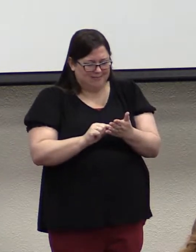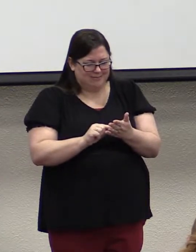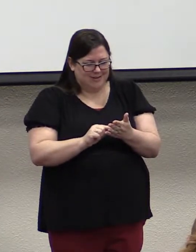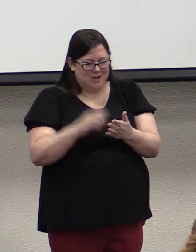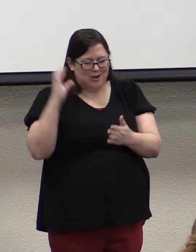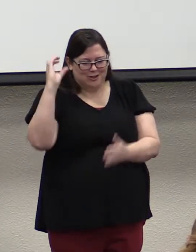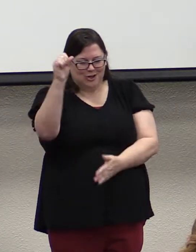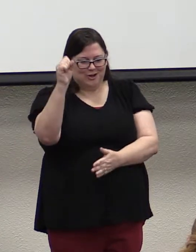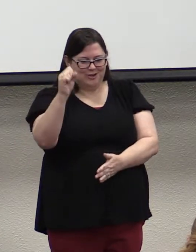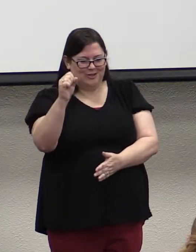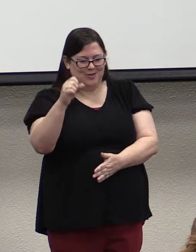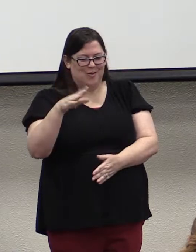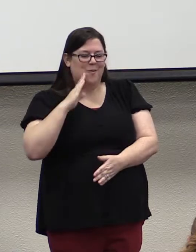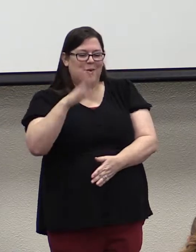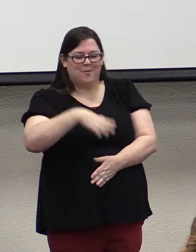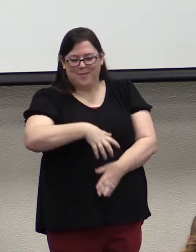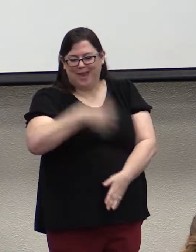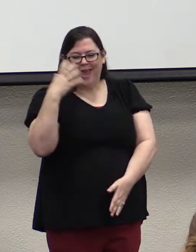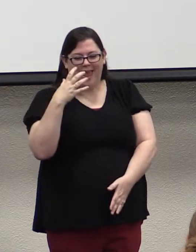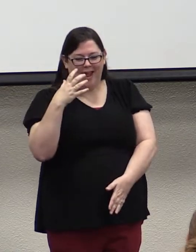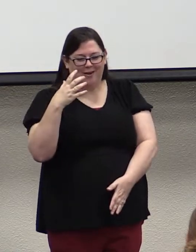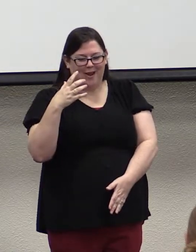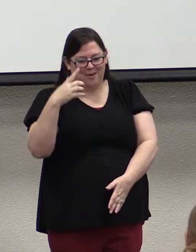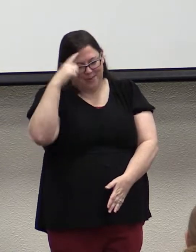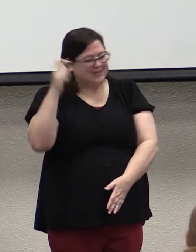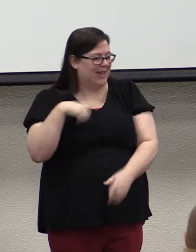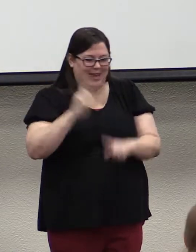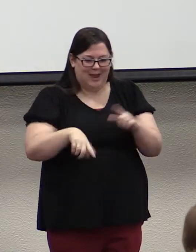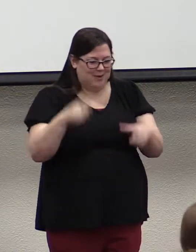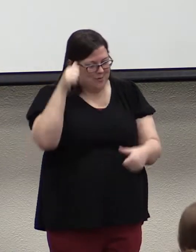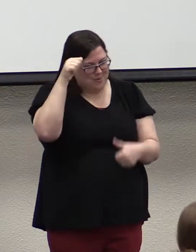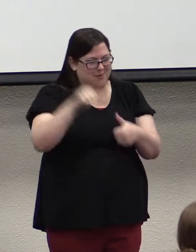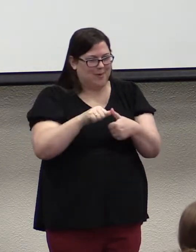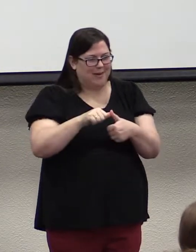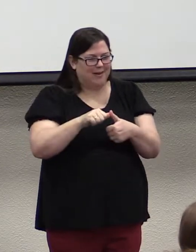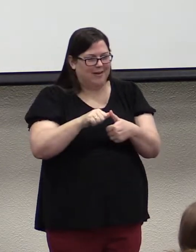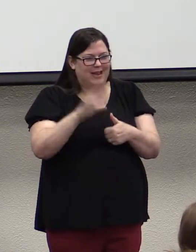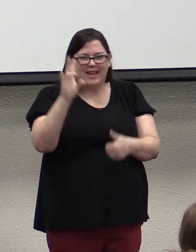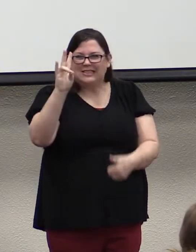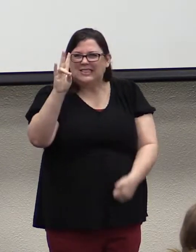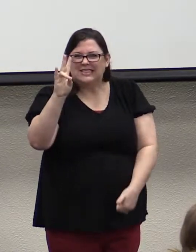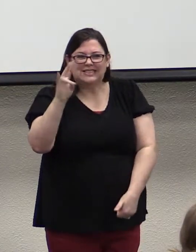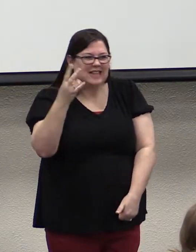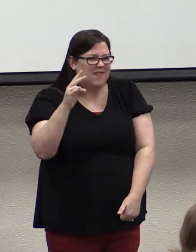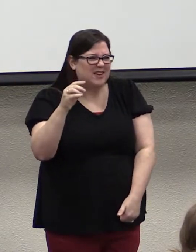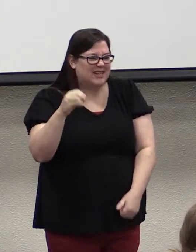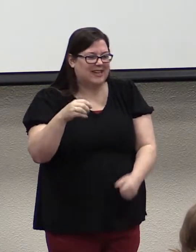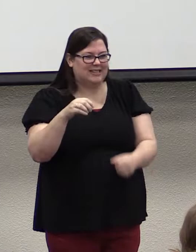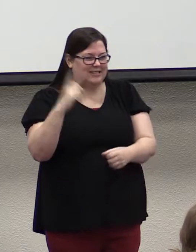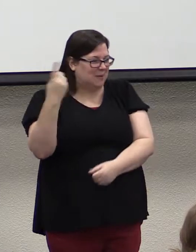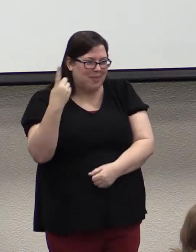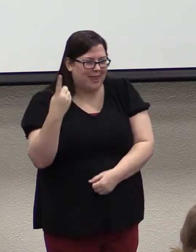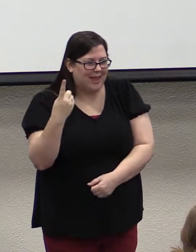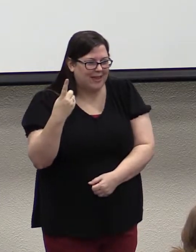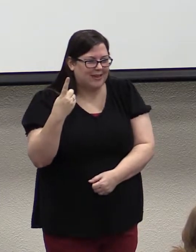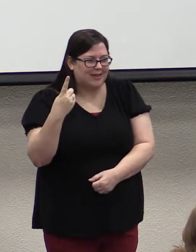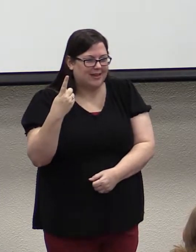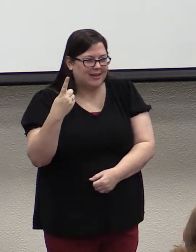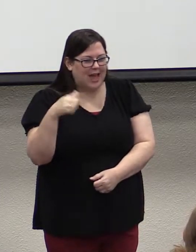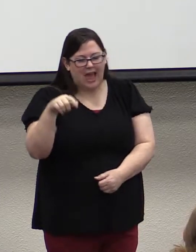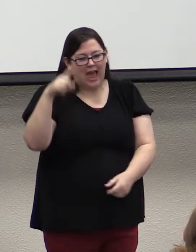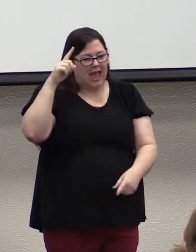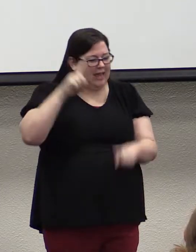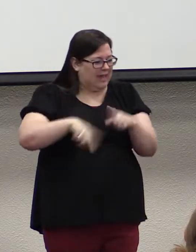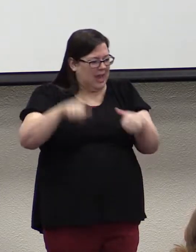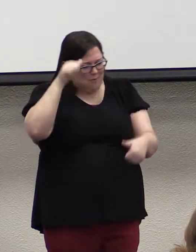that. 70-something Psalms, almost half of them, that he wrote to God, about God.